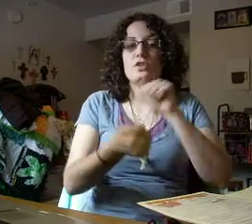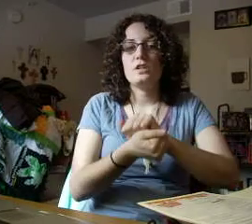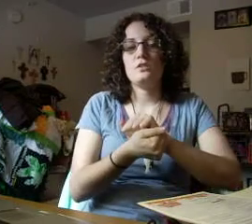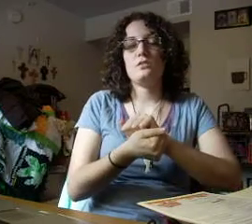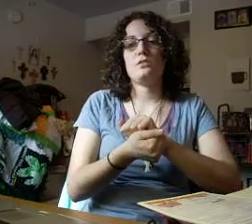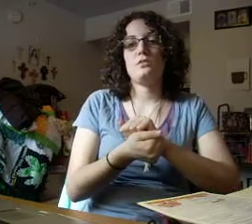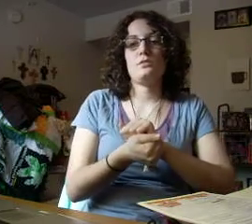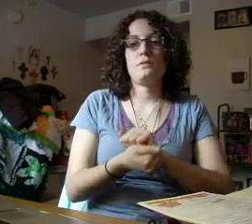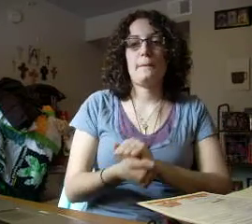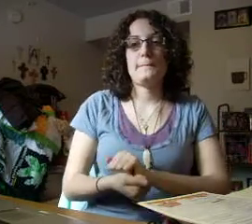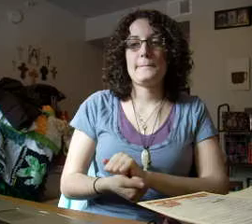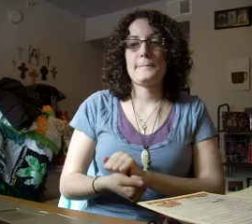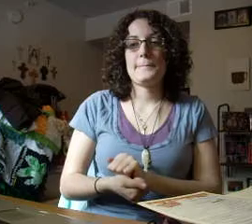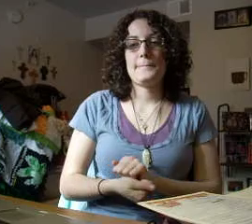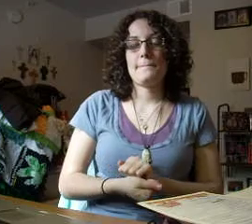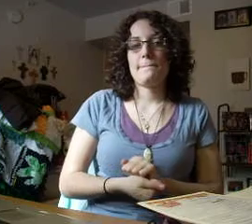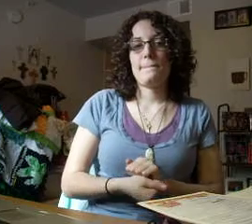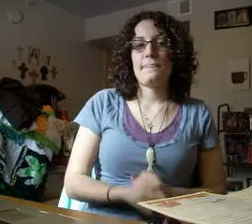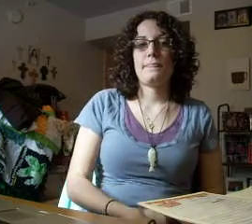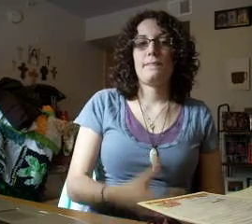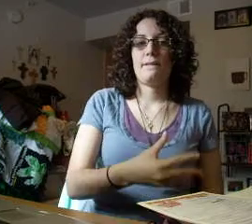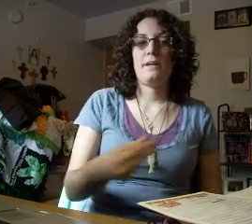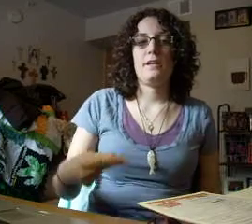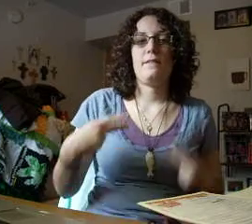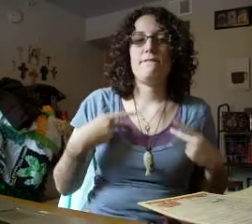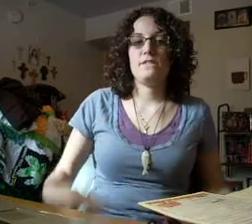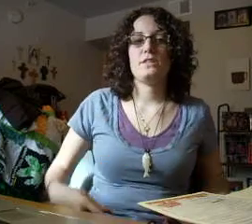are its physical states.